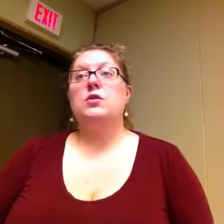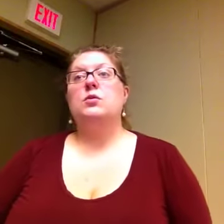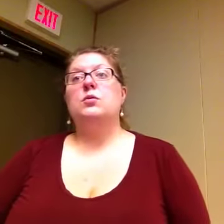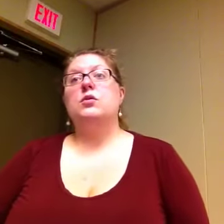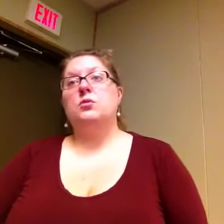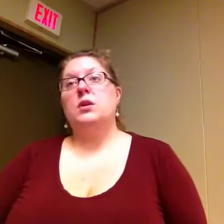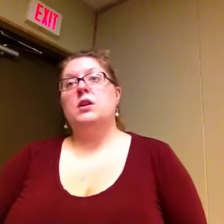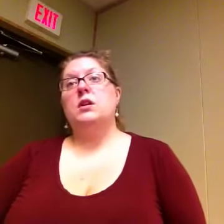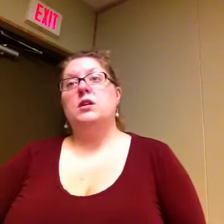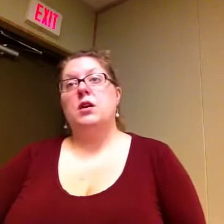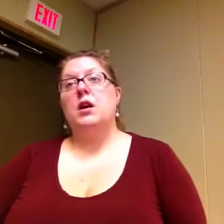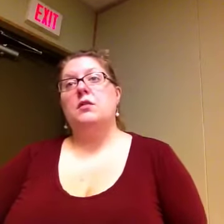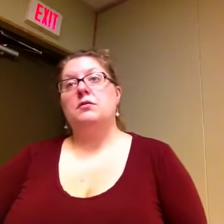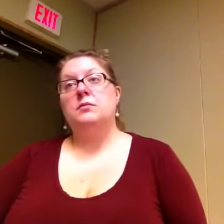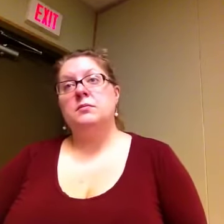2, 3. Off.